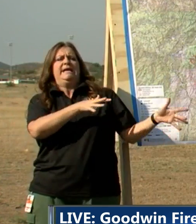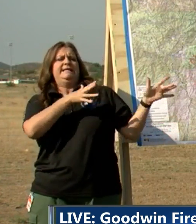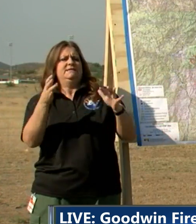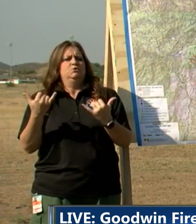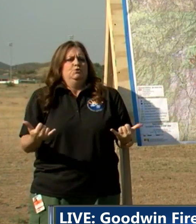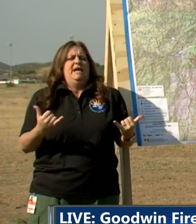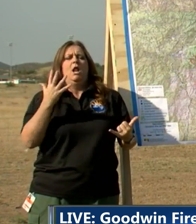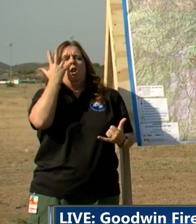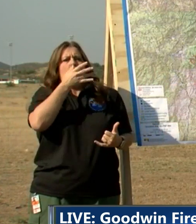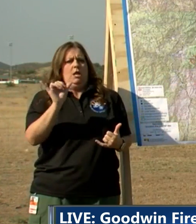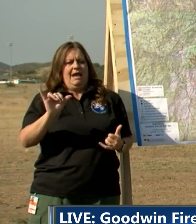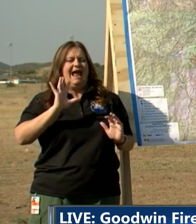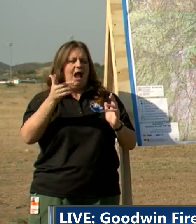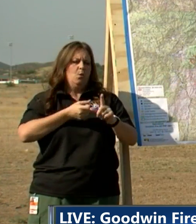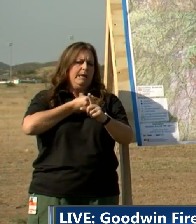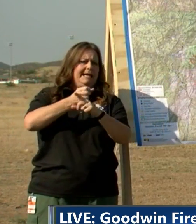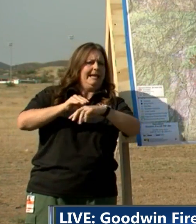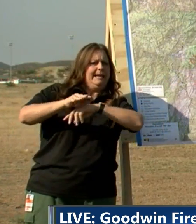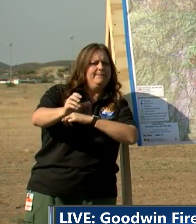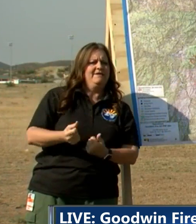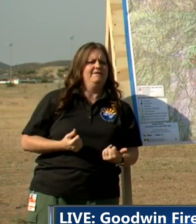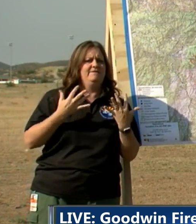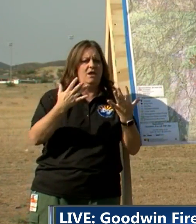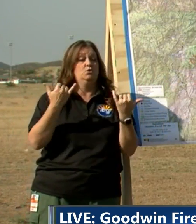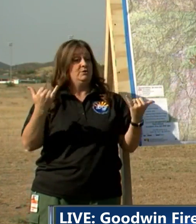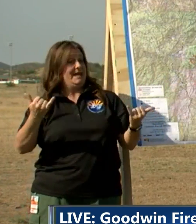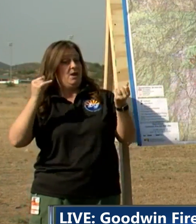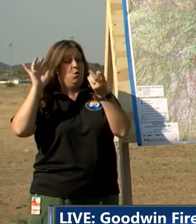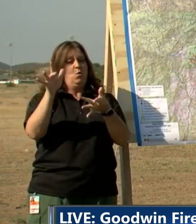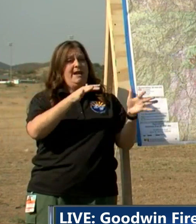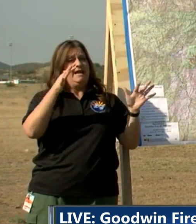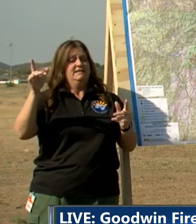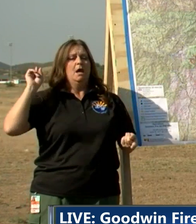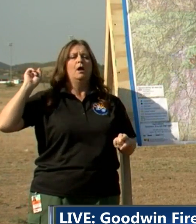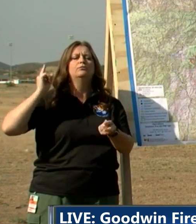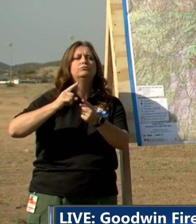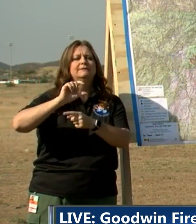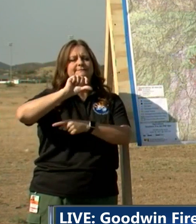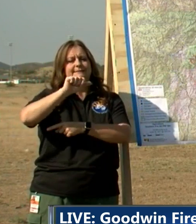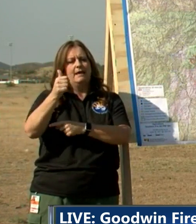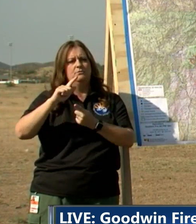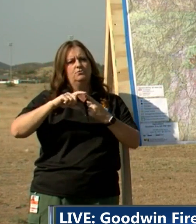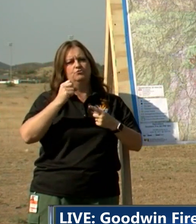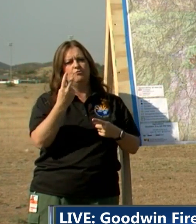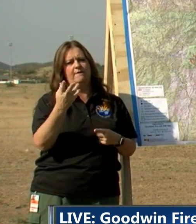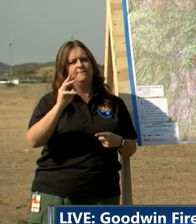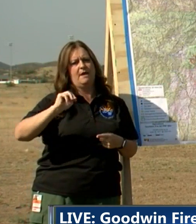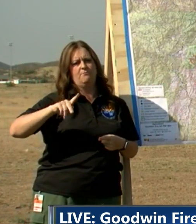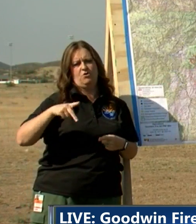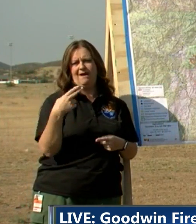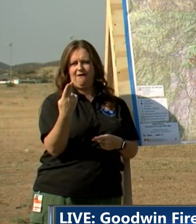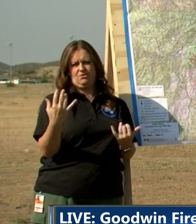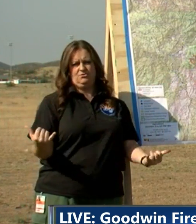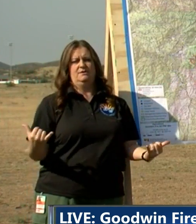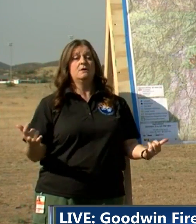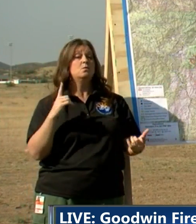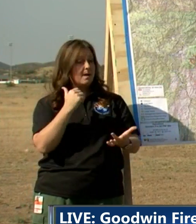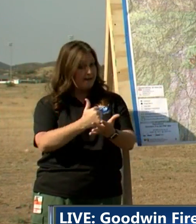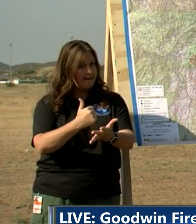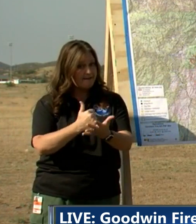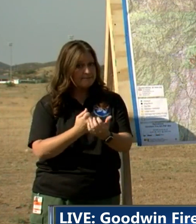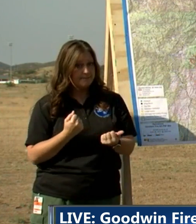how is that going to impact the fight? Winds are going to be down today. We're looking at 10 to 12 mile per hour winds today, which will help the firefighters. That's